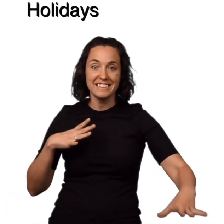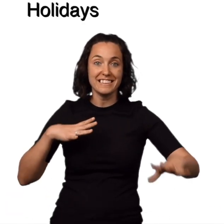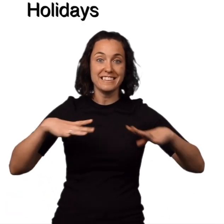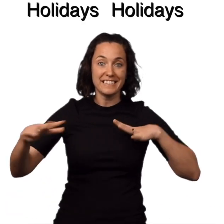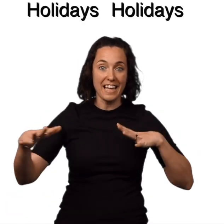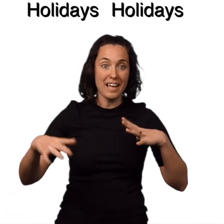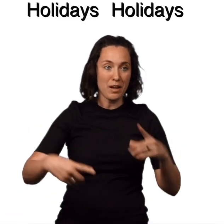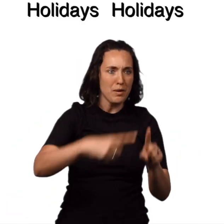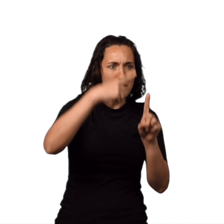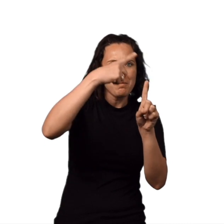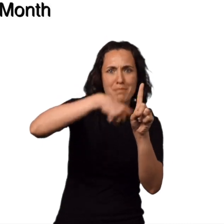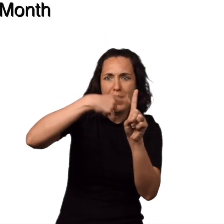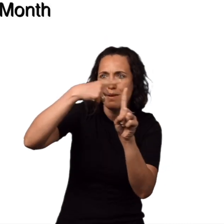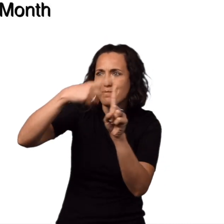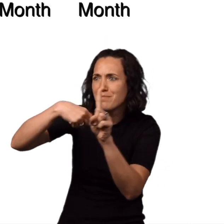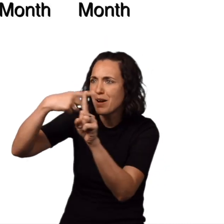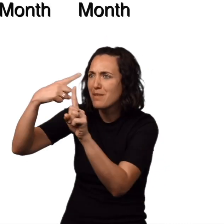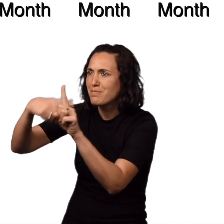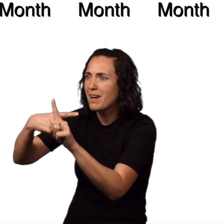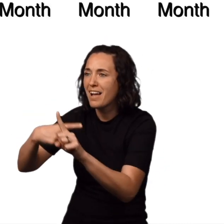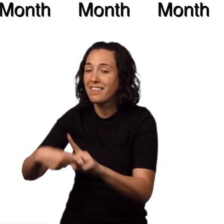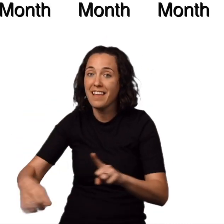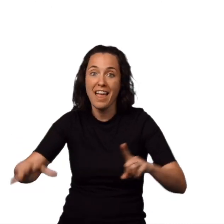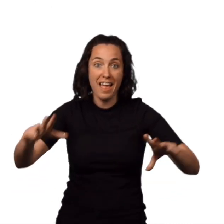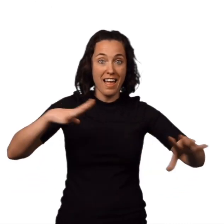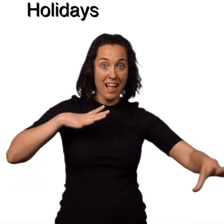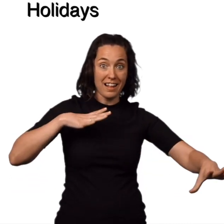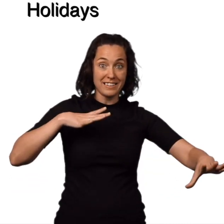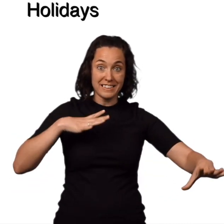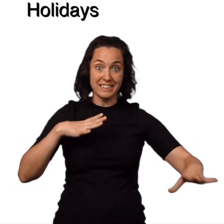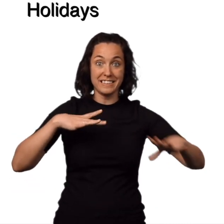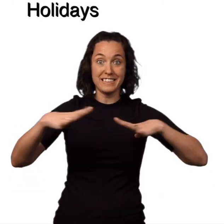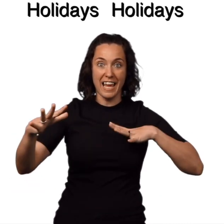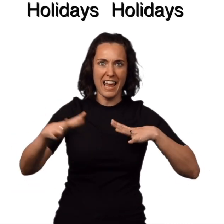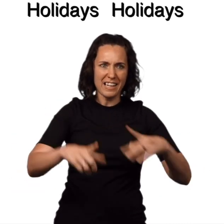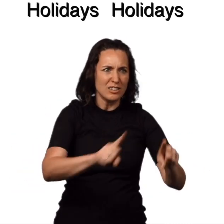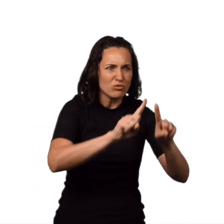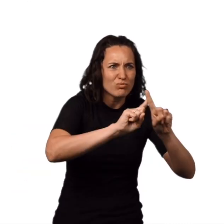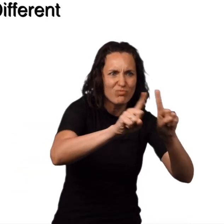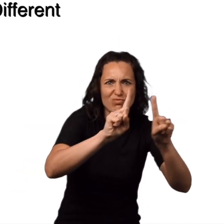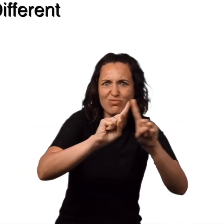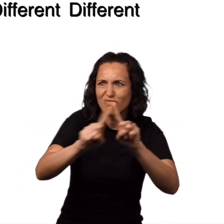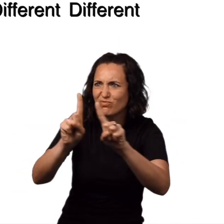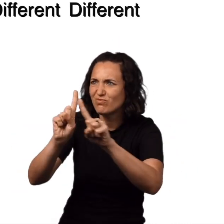Holidays, holidays. Month, month, month. Holidays, holidays.